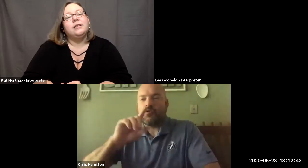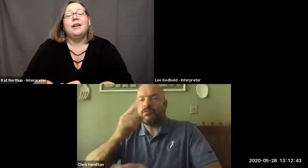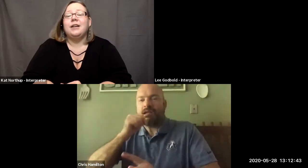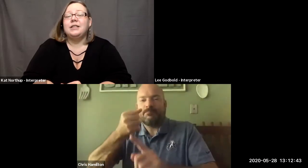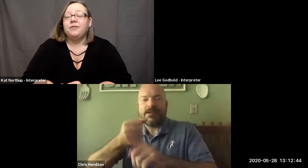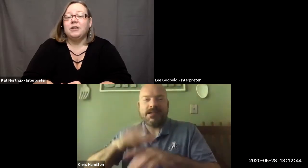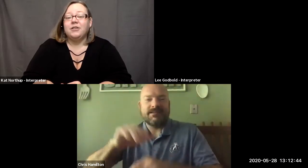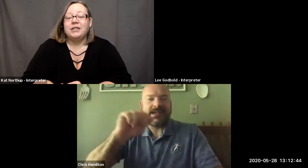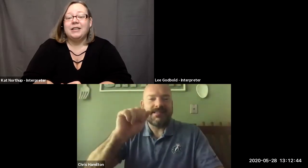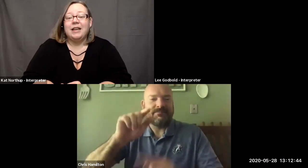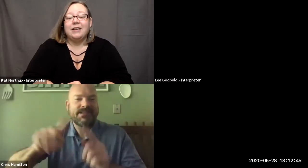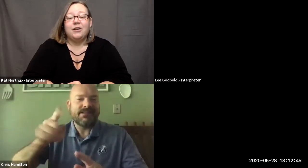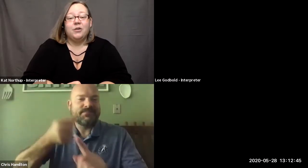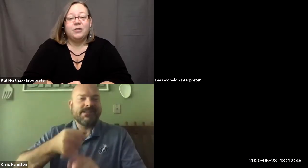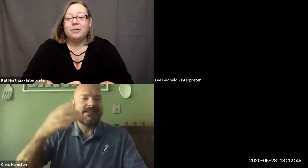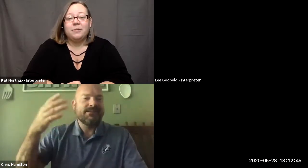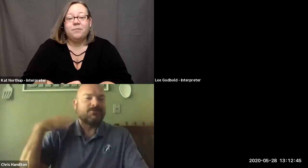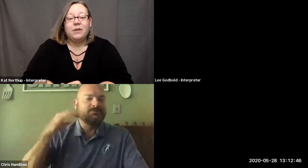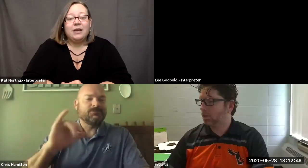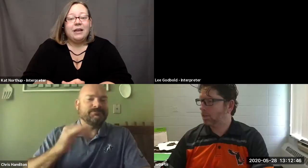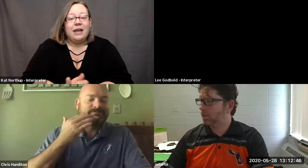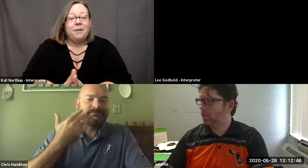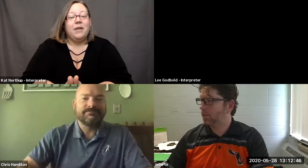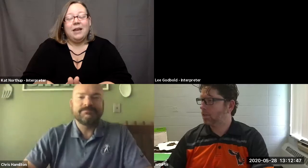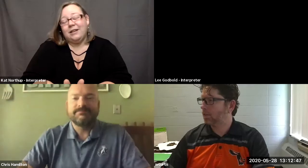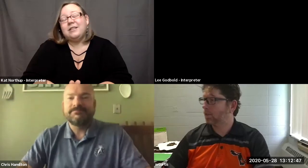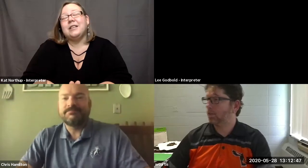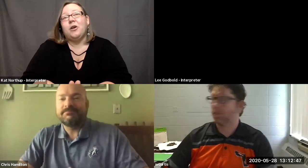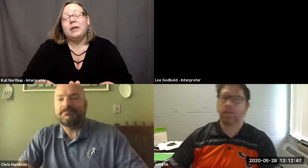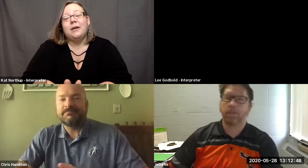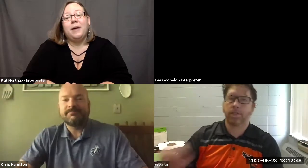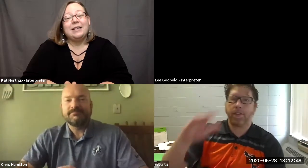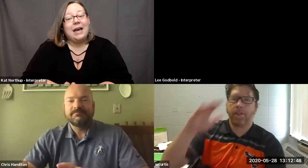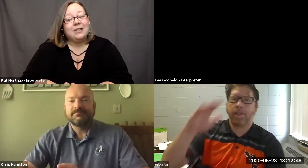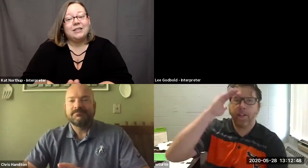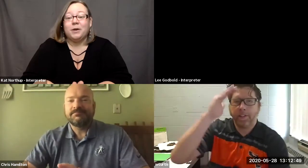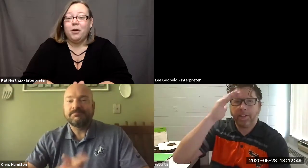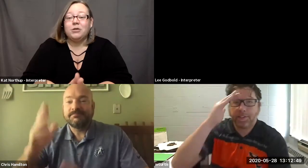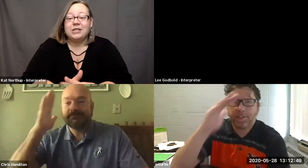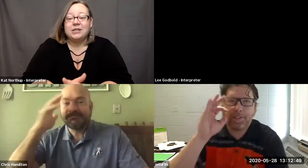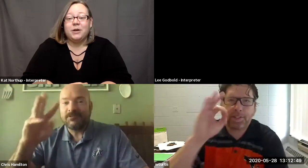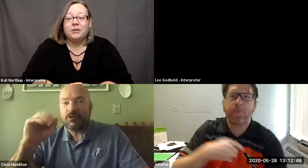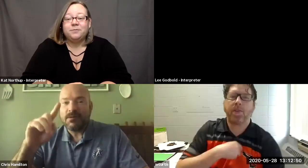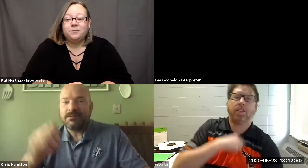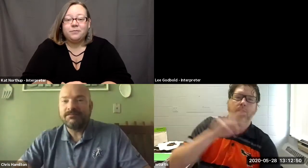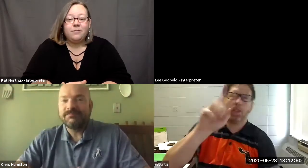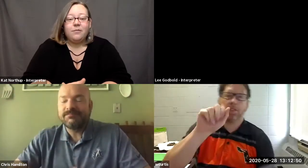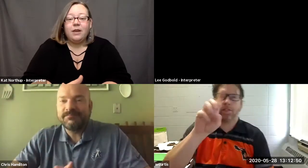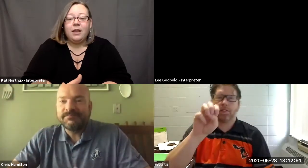Yeah, I definitely understand that. You know, there's it doesn't only impact athletes, but coaches as well.